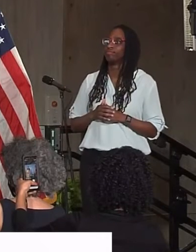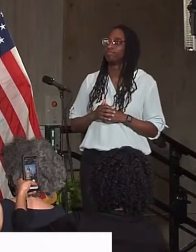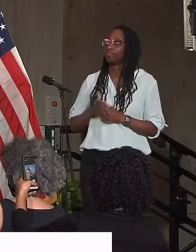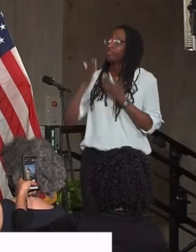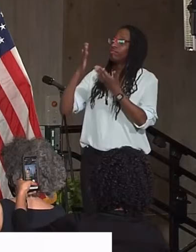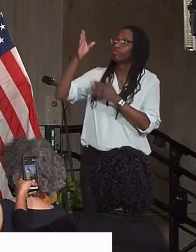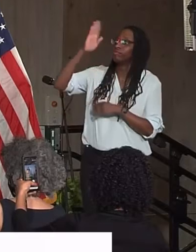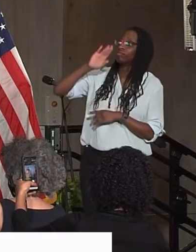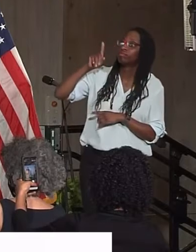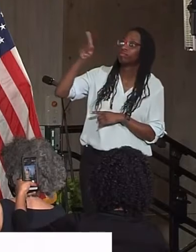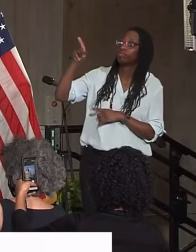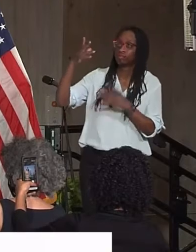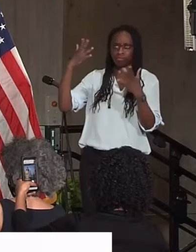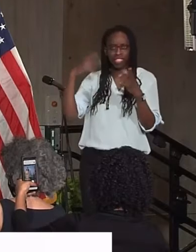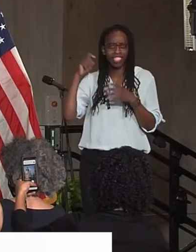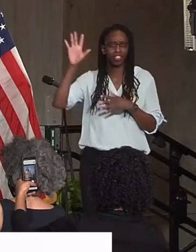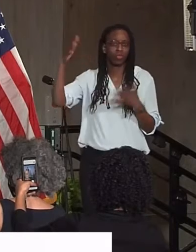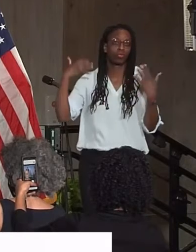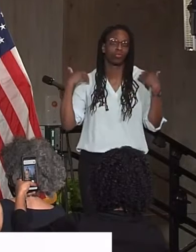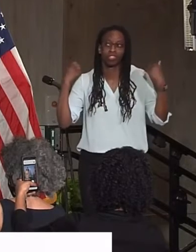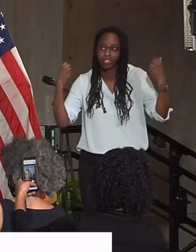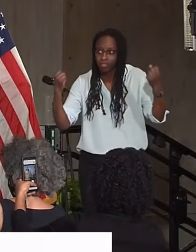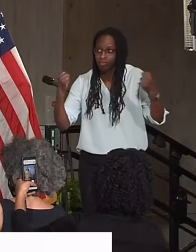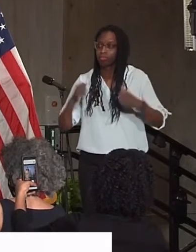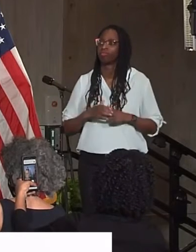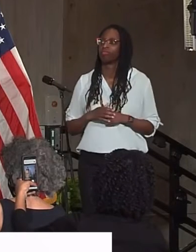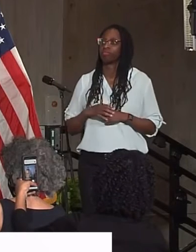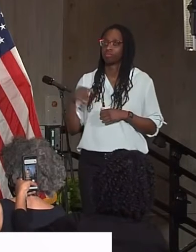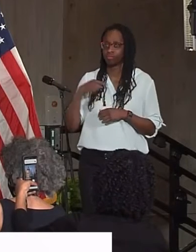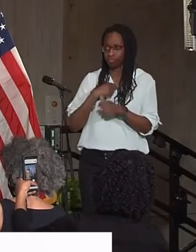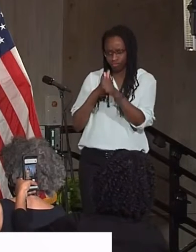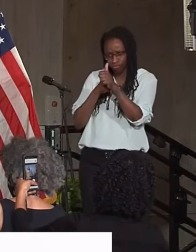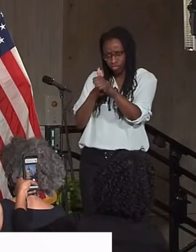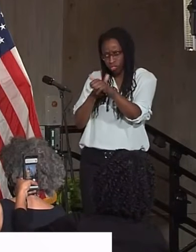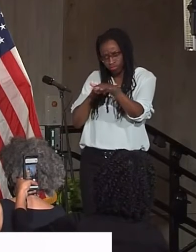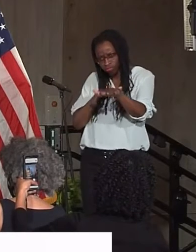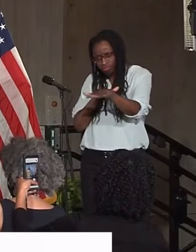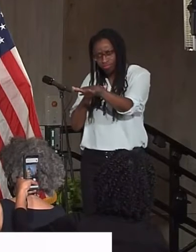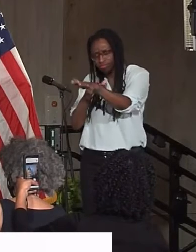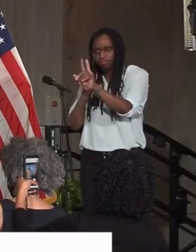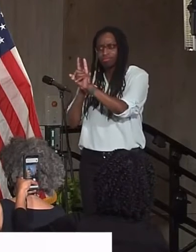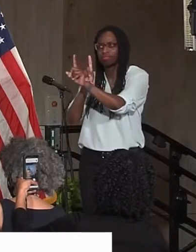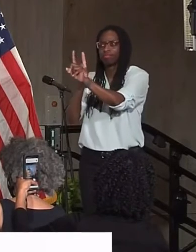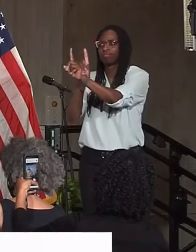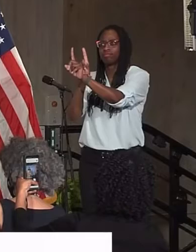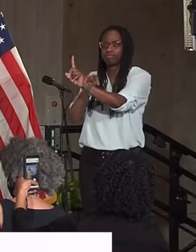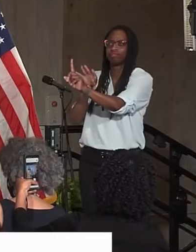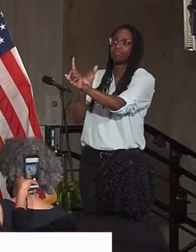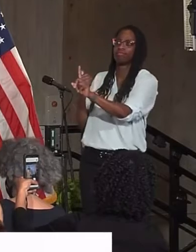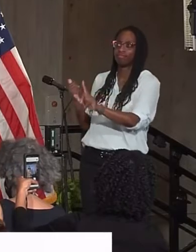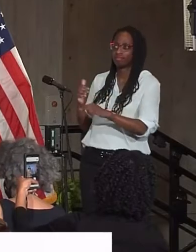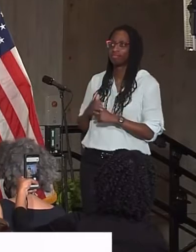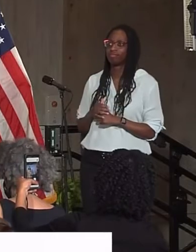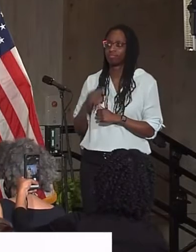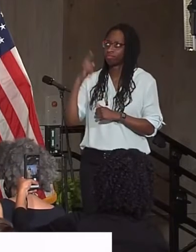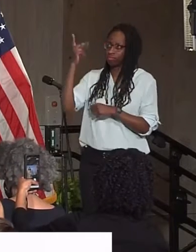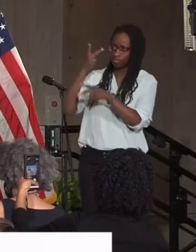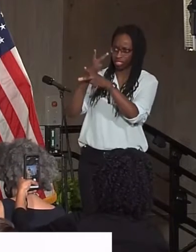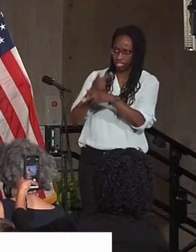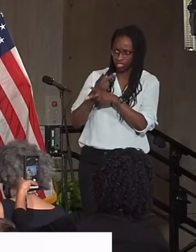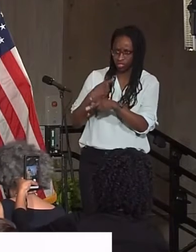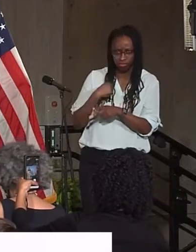might, lead us into the light and keep us forever in the path, we